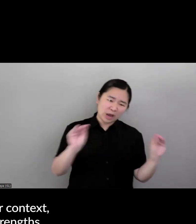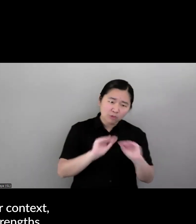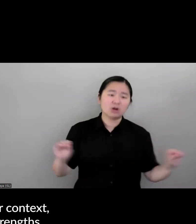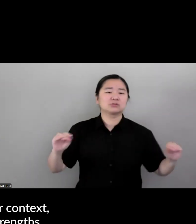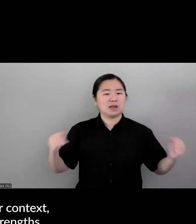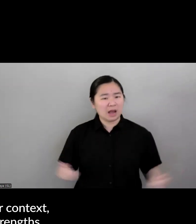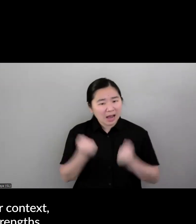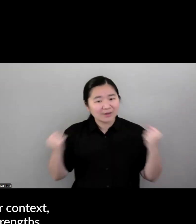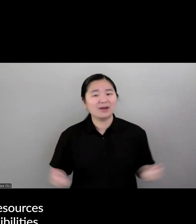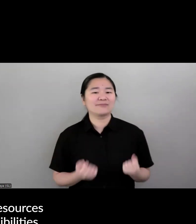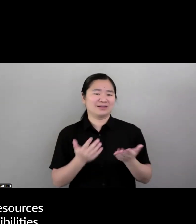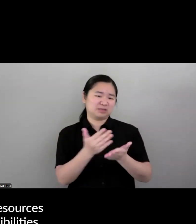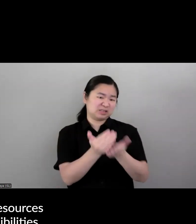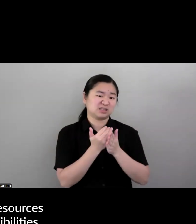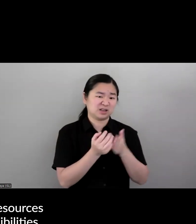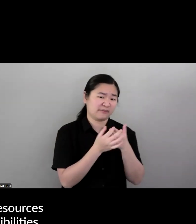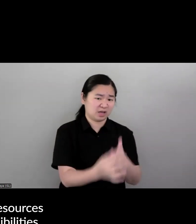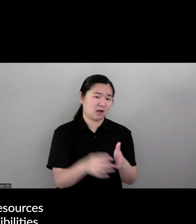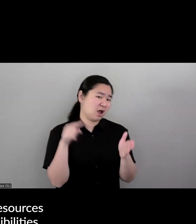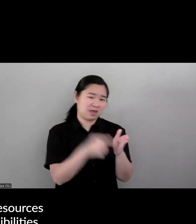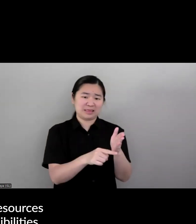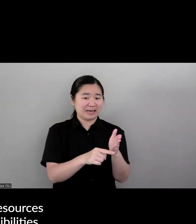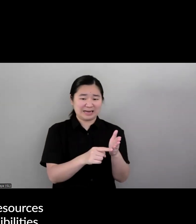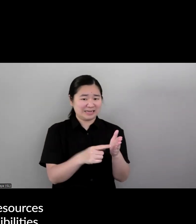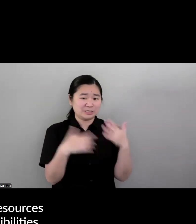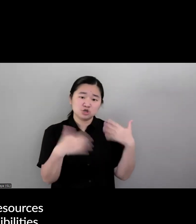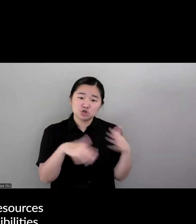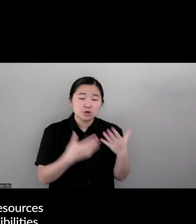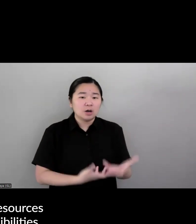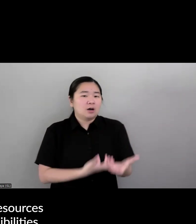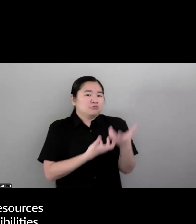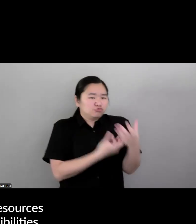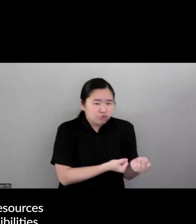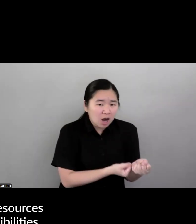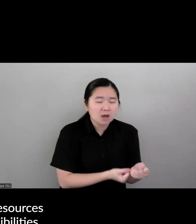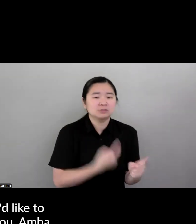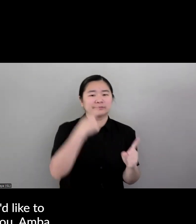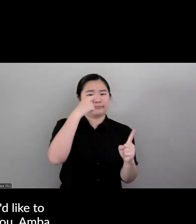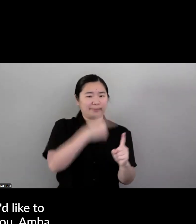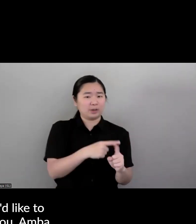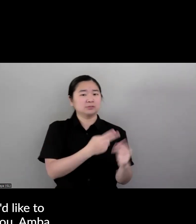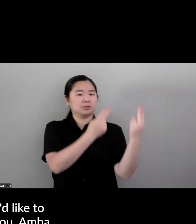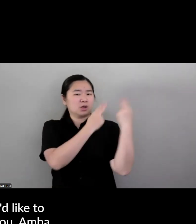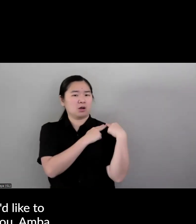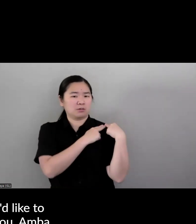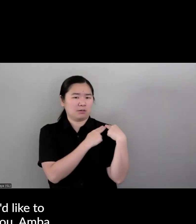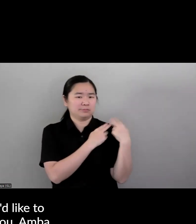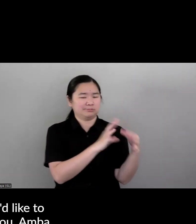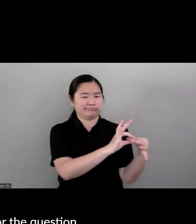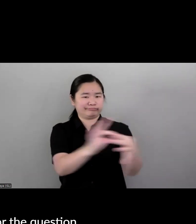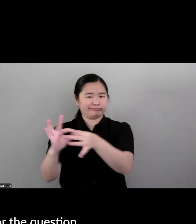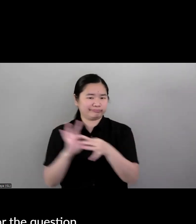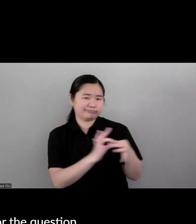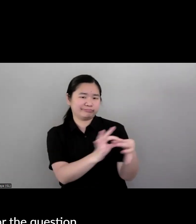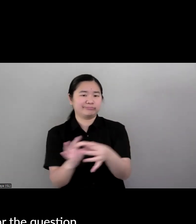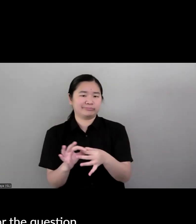valuing their strengths, and ensuring resources match responsibilities. And with this, I'd like to hand it back to you, Amba.